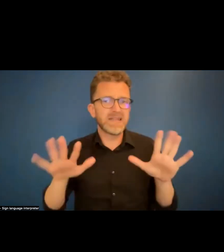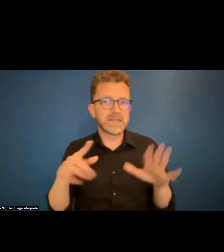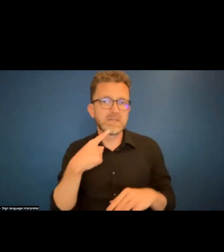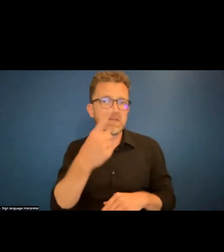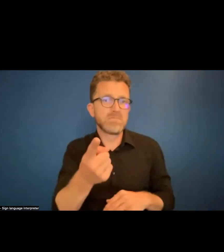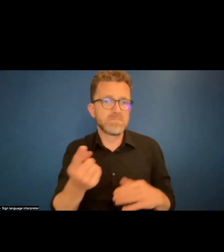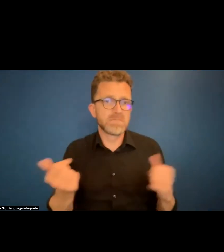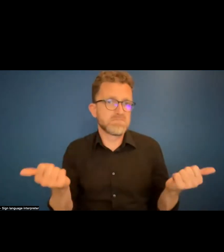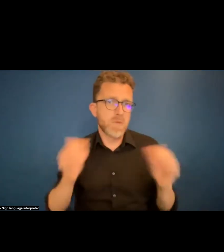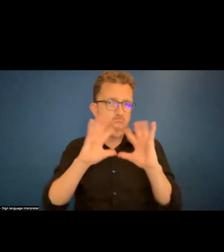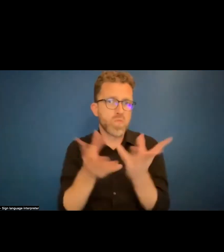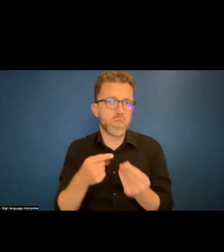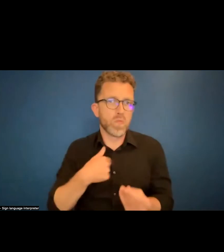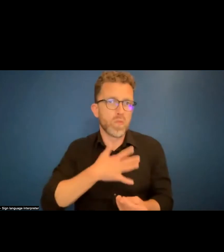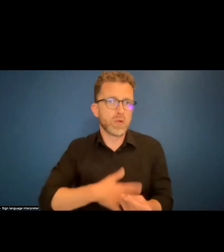Here. Okay.